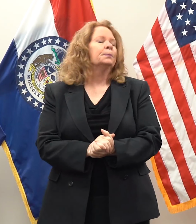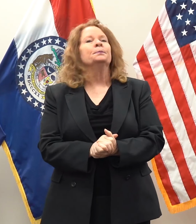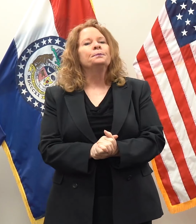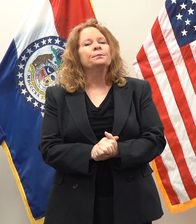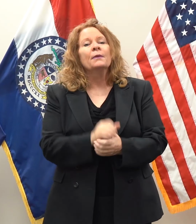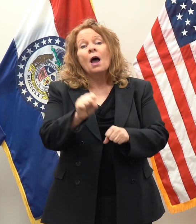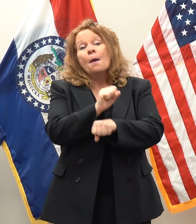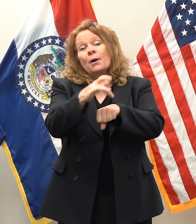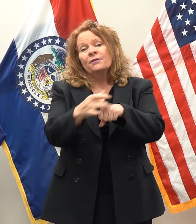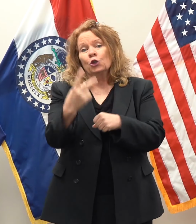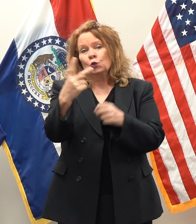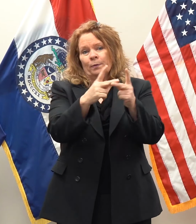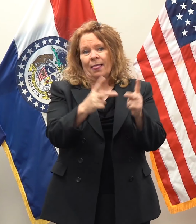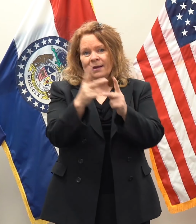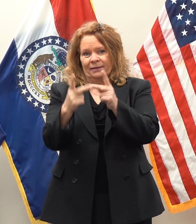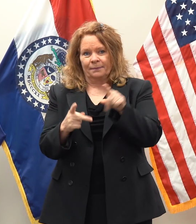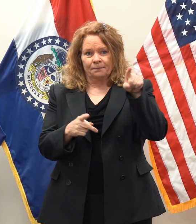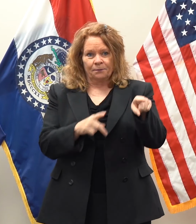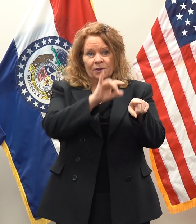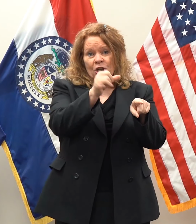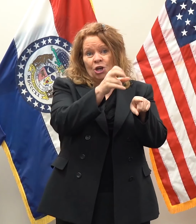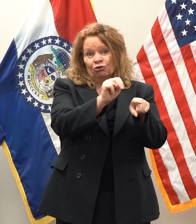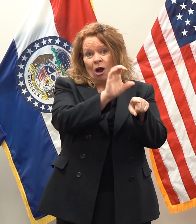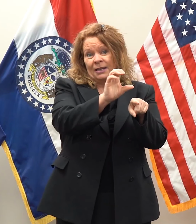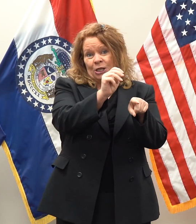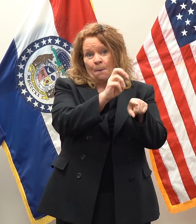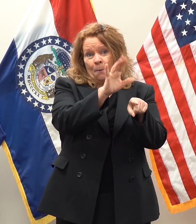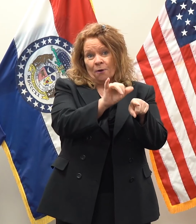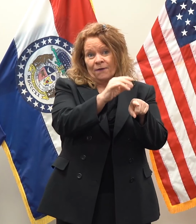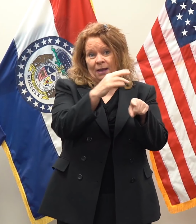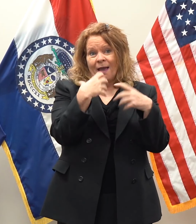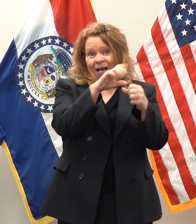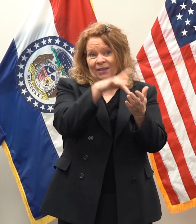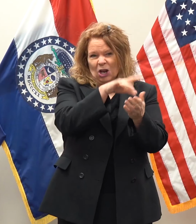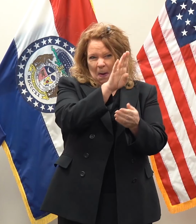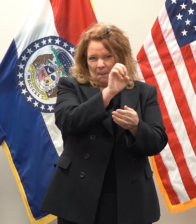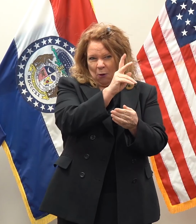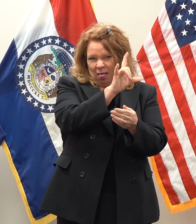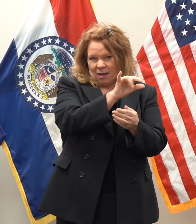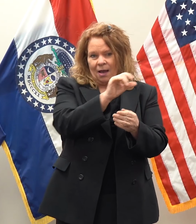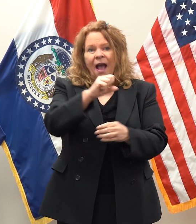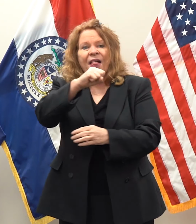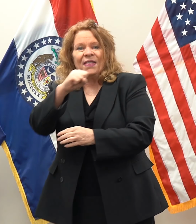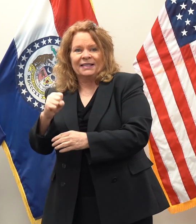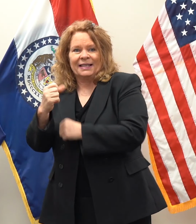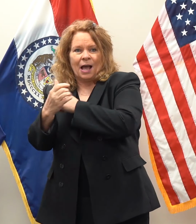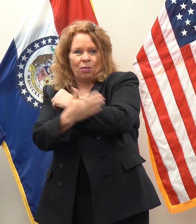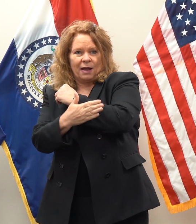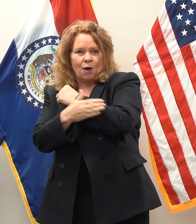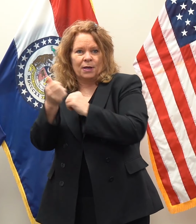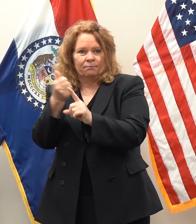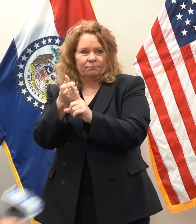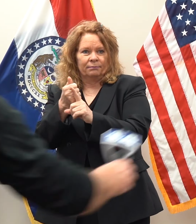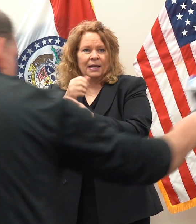Appointments are available at two locations, the John C. Murphy Health Center in Berkeley and the South County Health Center in Sunset Hills.